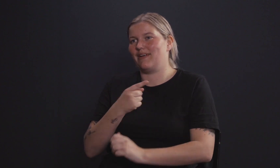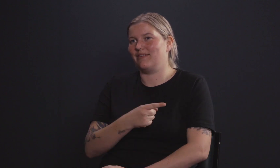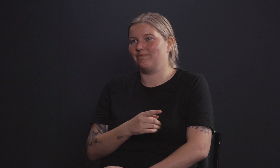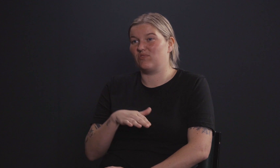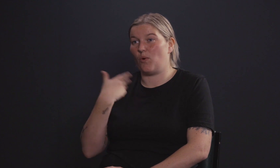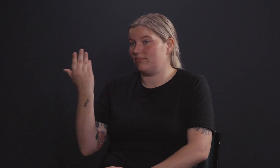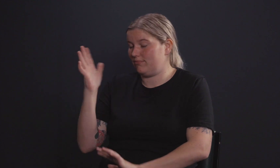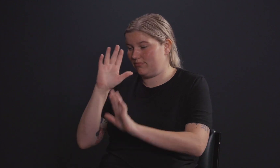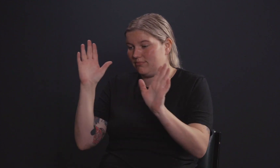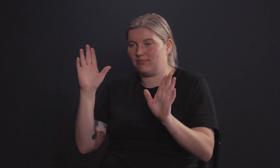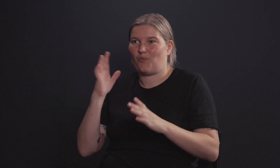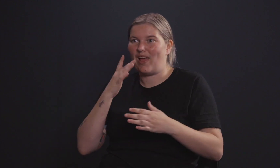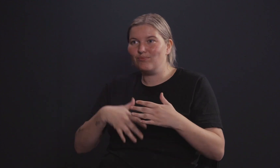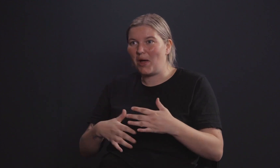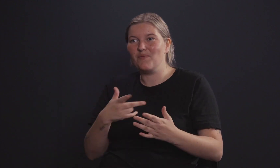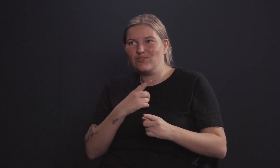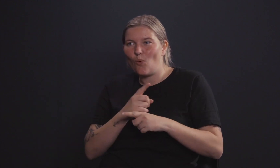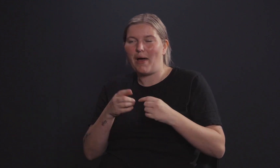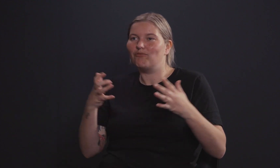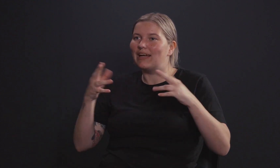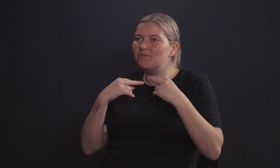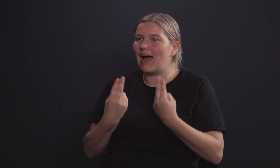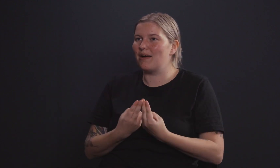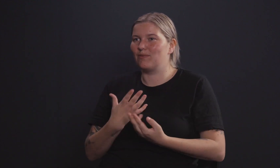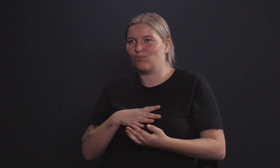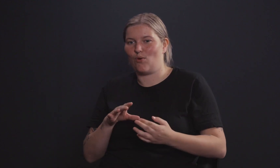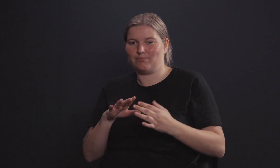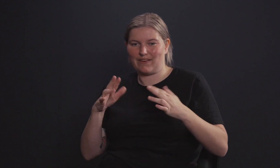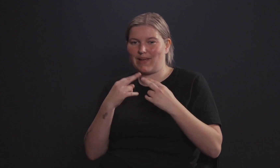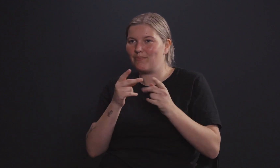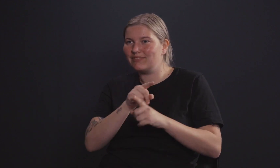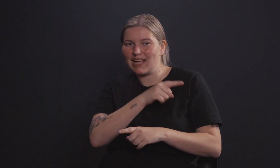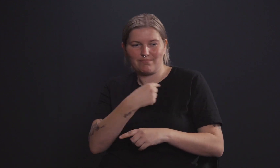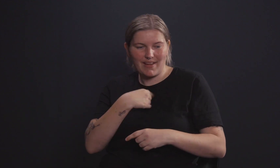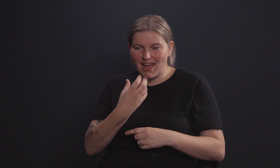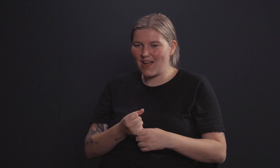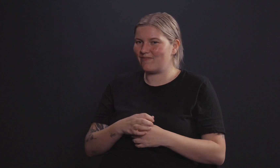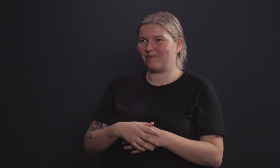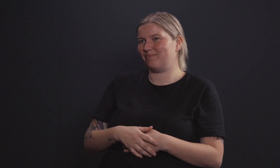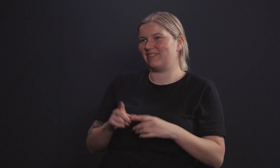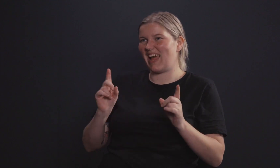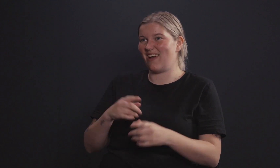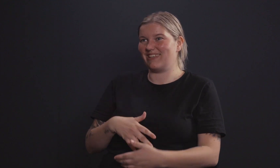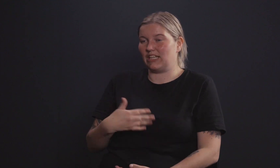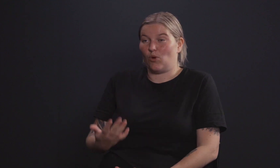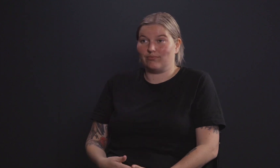the same. He would rather not have any more. We both come from big families and talked a lot during the pregnancy about more kids, but